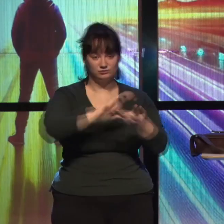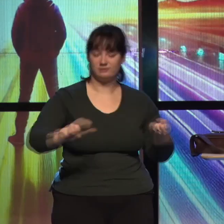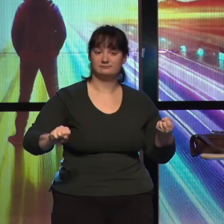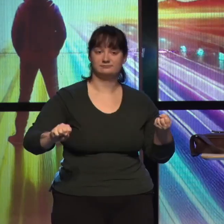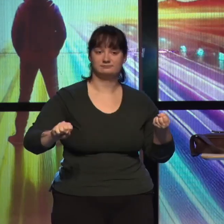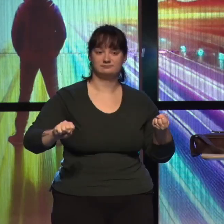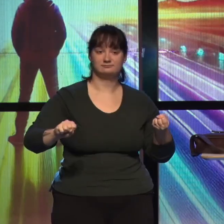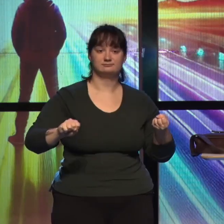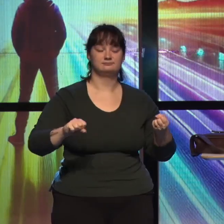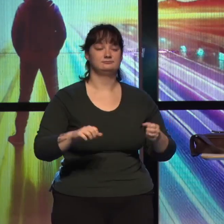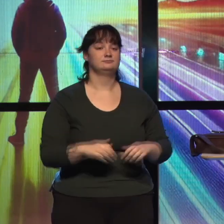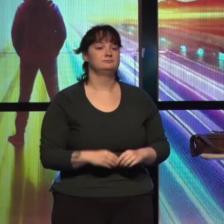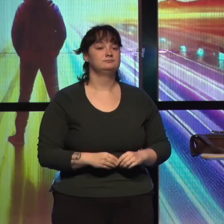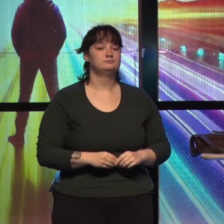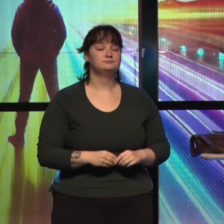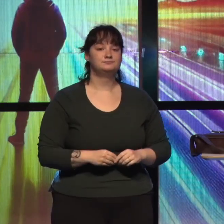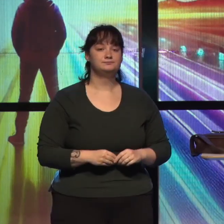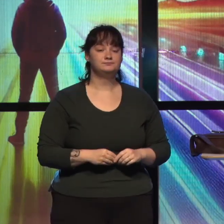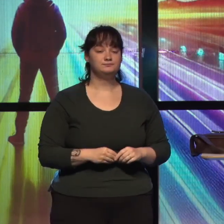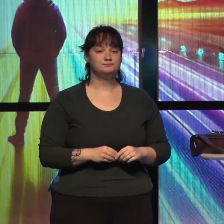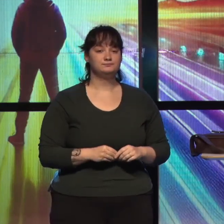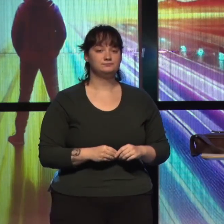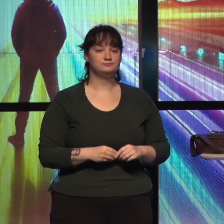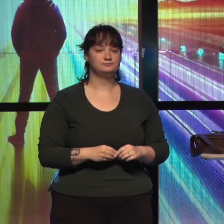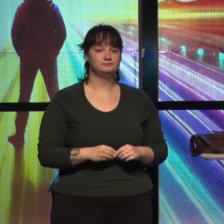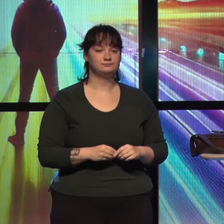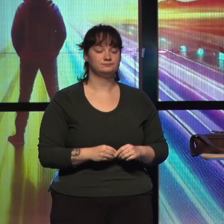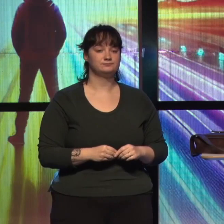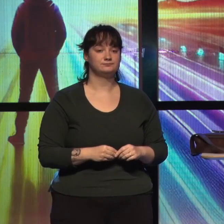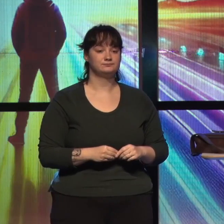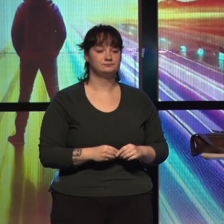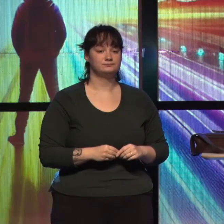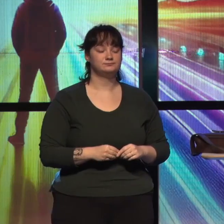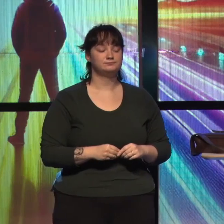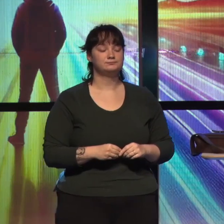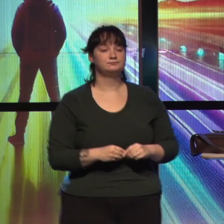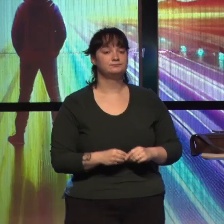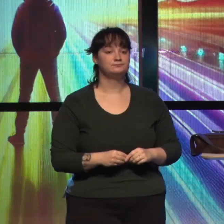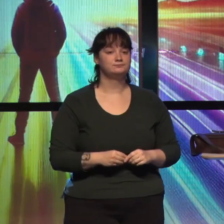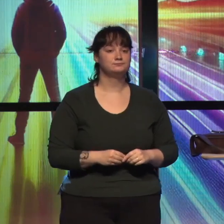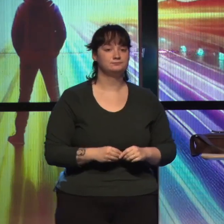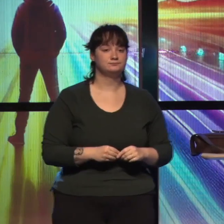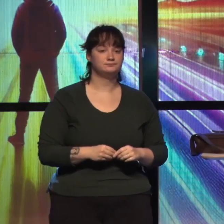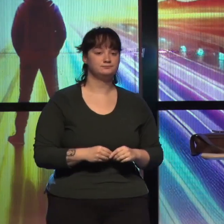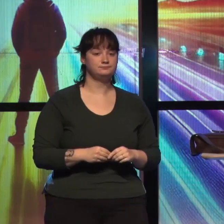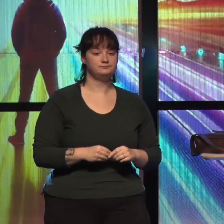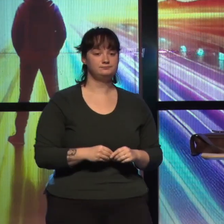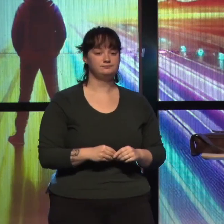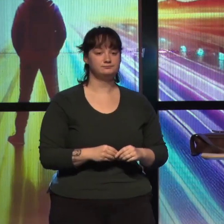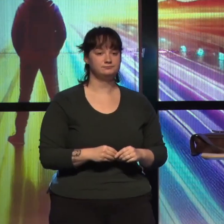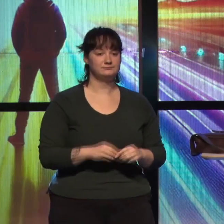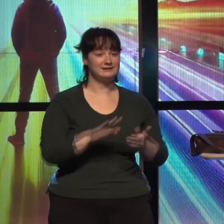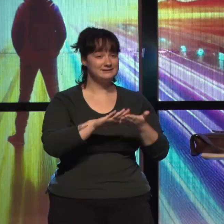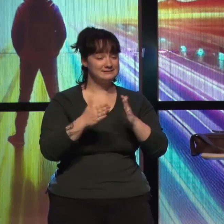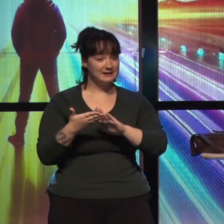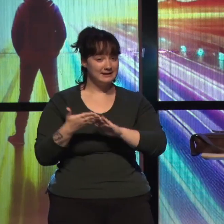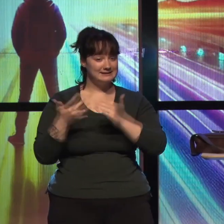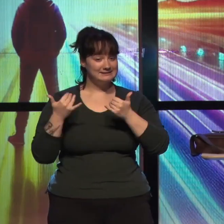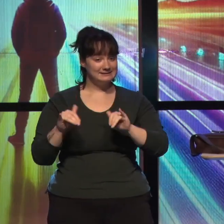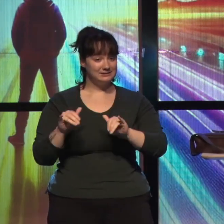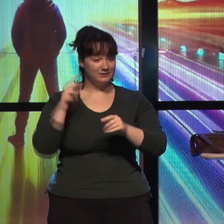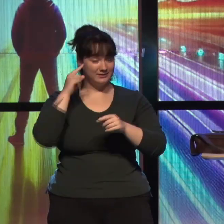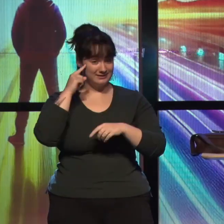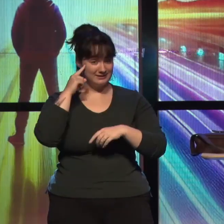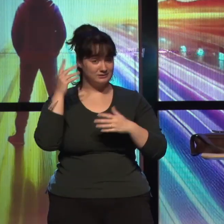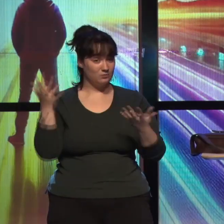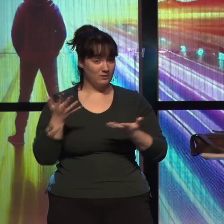violence, and that was his norm. He was part of the normative of civilization. I don't know if you know this or not, but civilization still seems to think that violence is